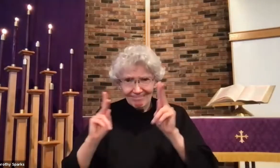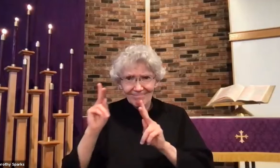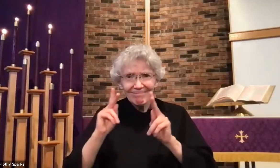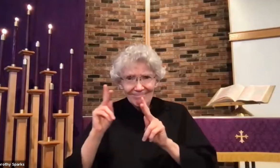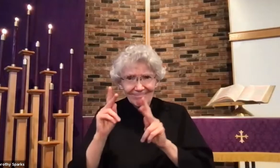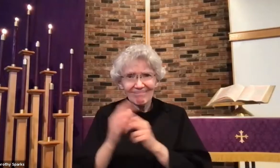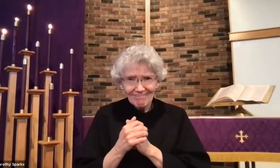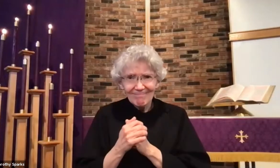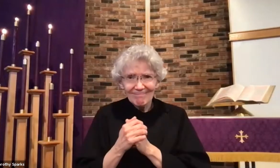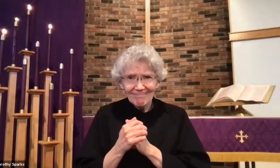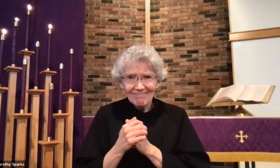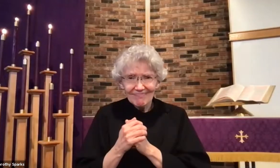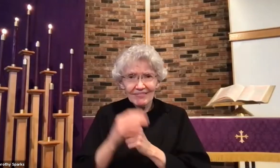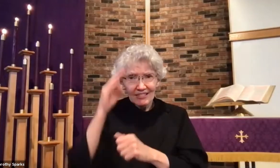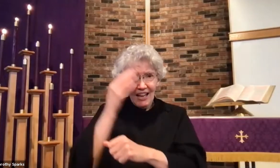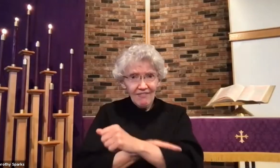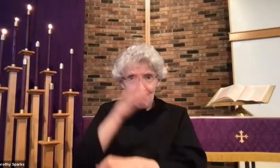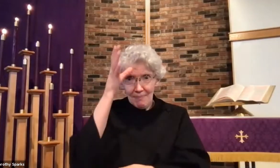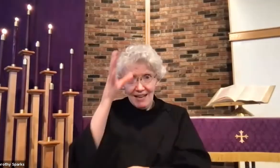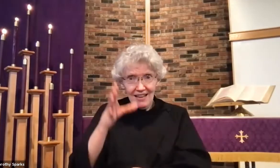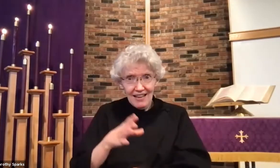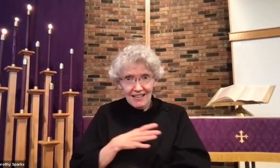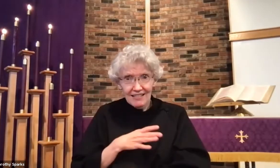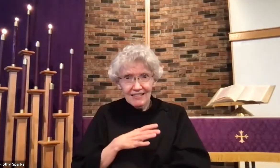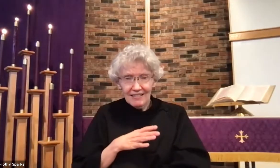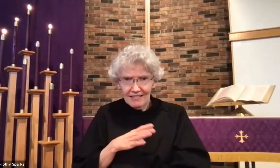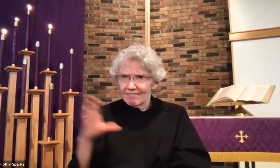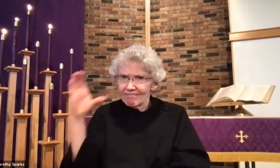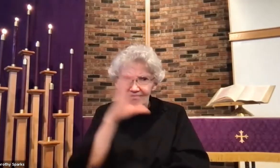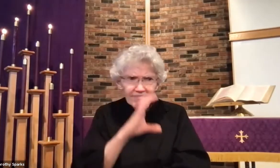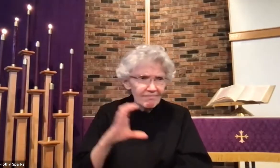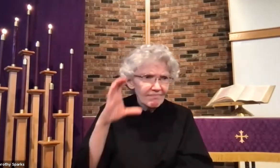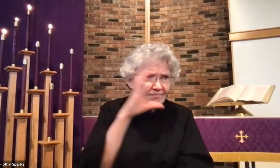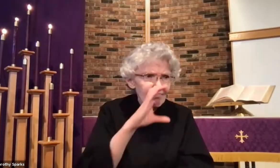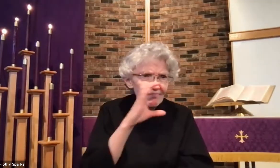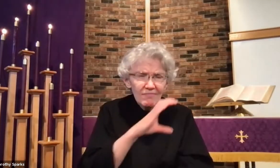The Son of Man came to find lost people.